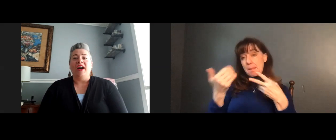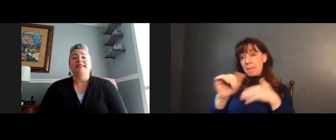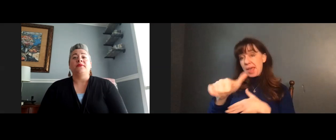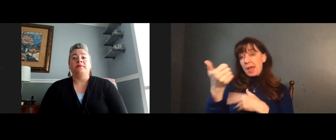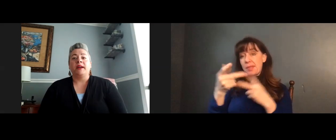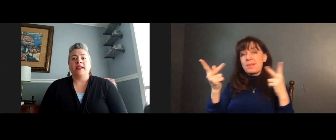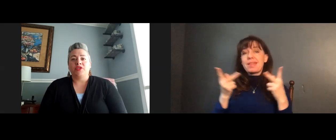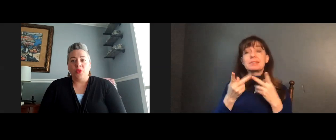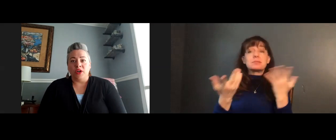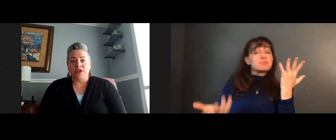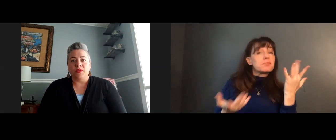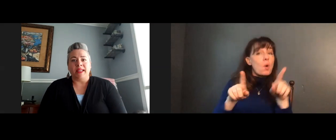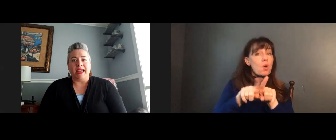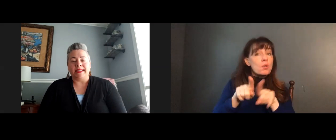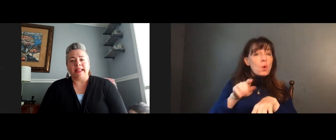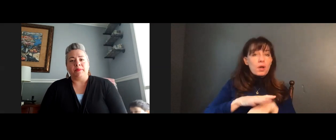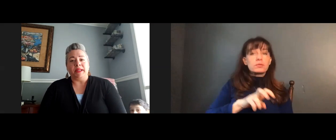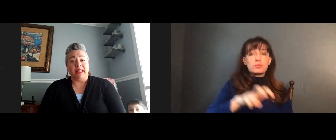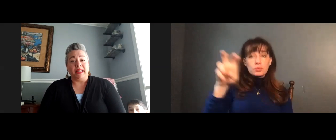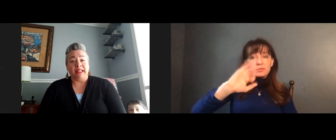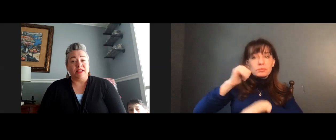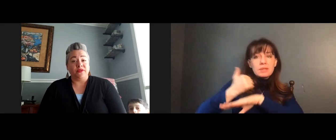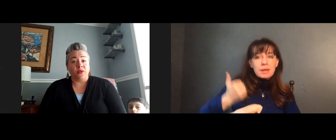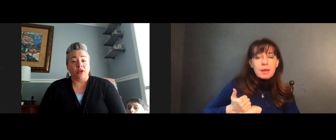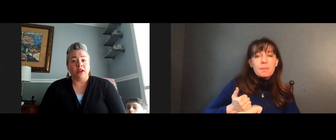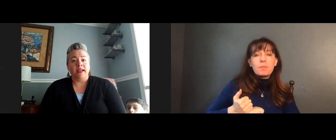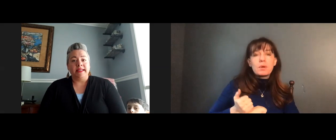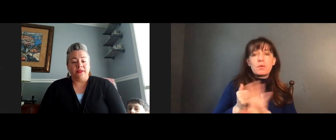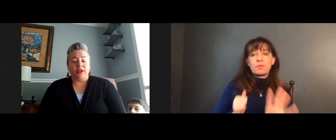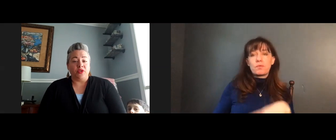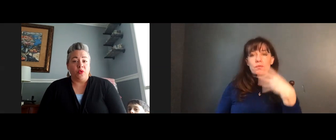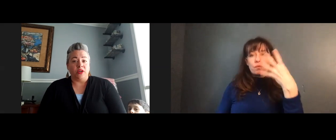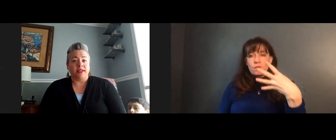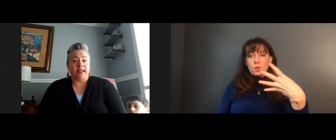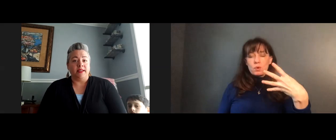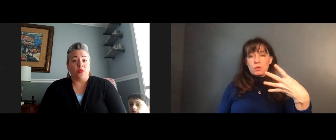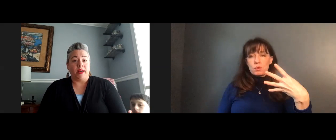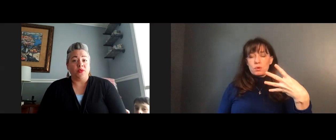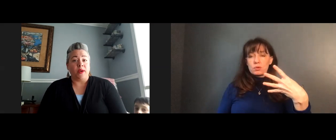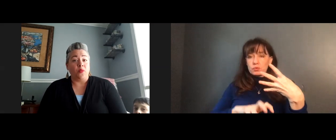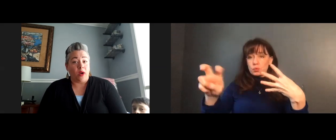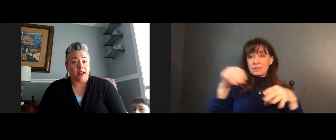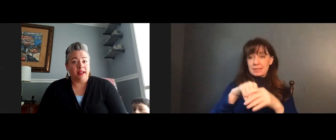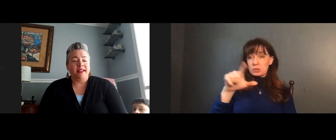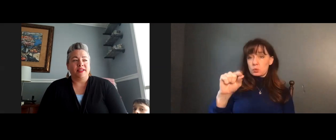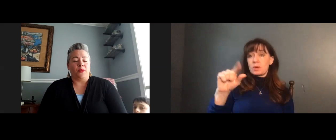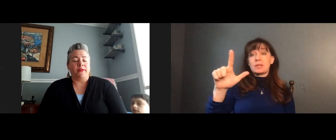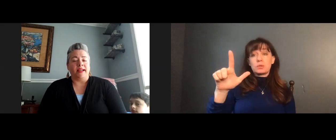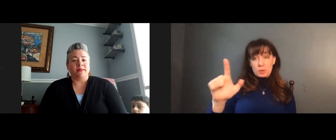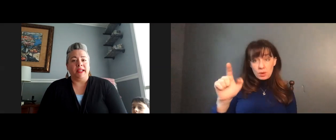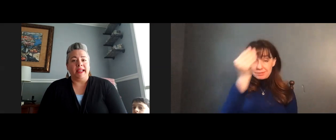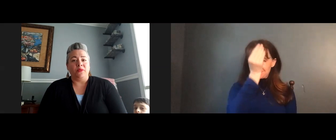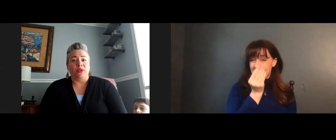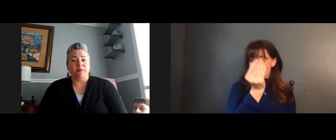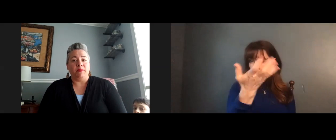on some tours we'd like to set up at least four different tours in 2021 so we've